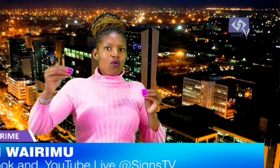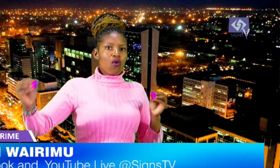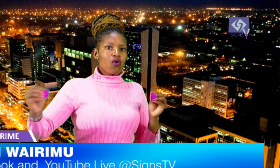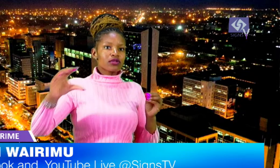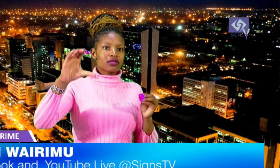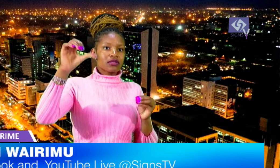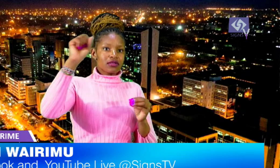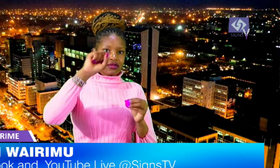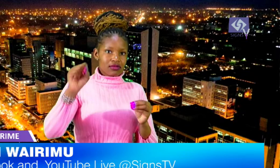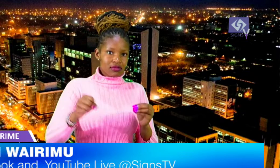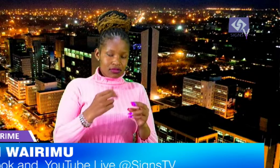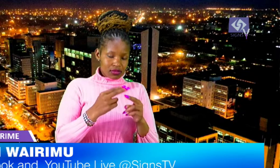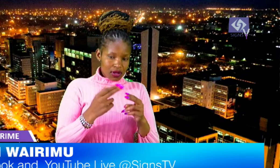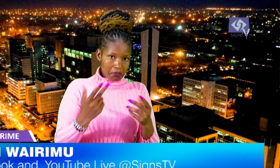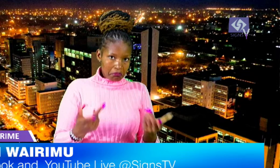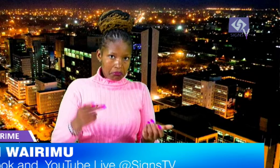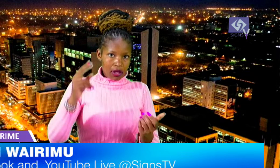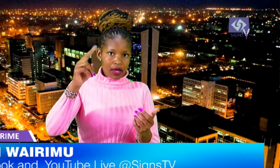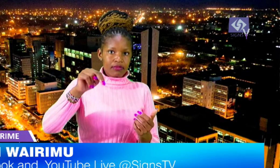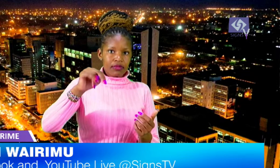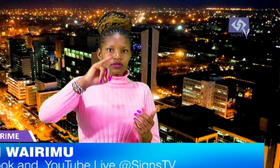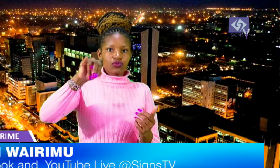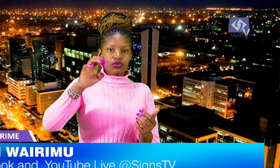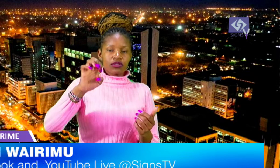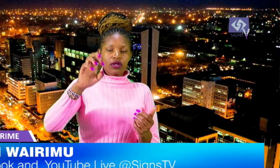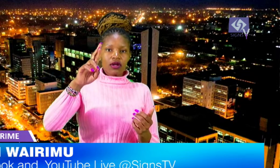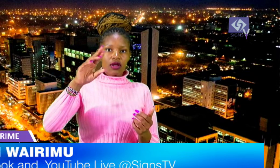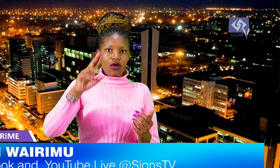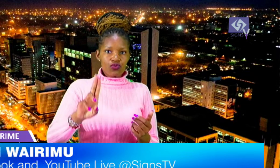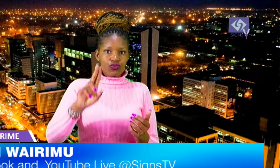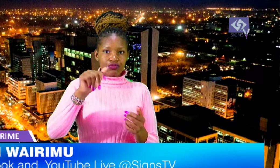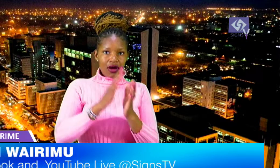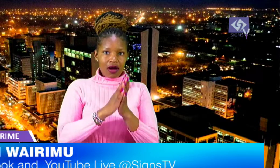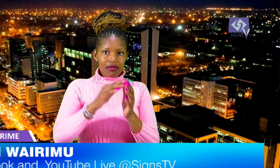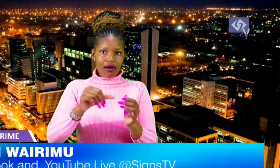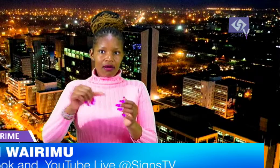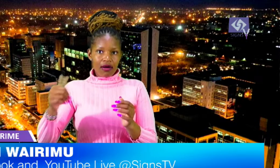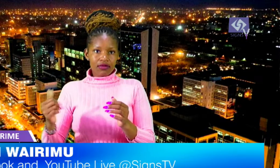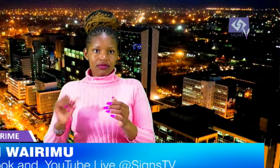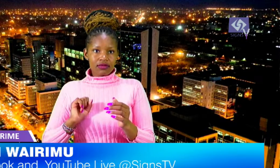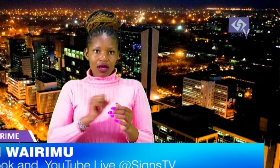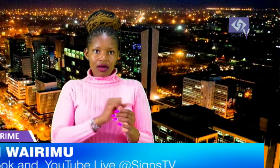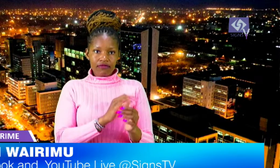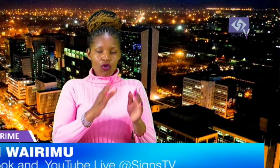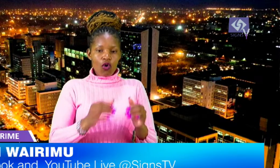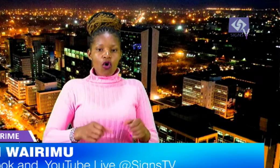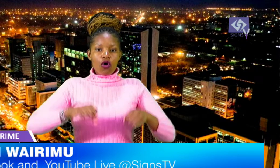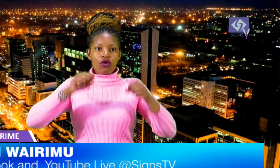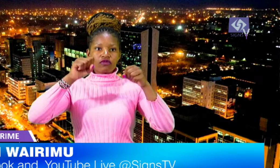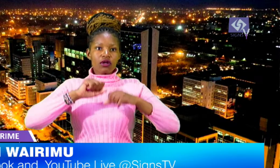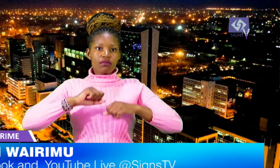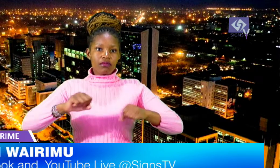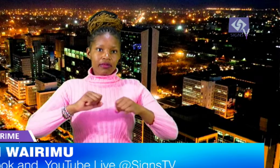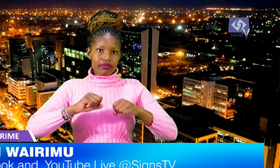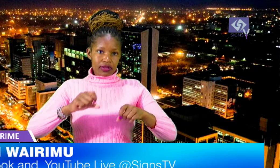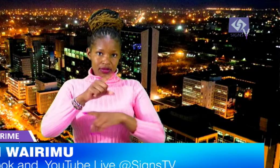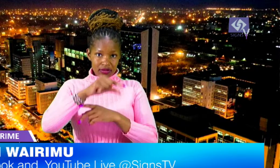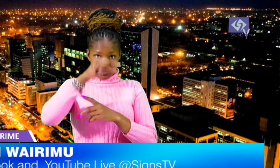The government's commitment involves expanding rice production by allowing 250 acres of Bura